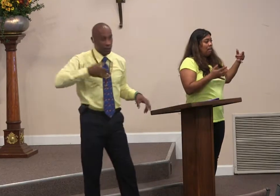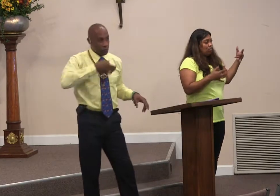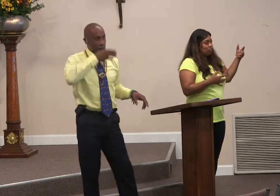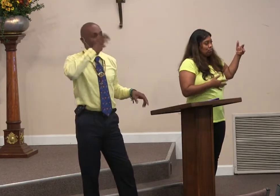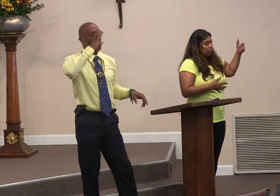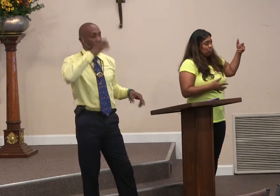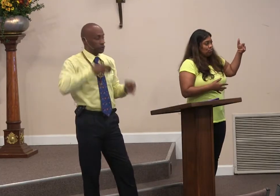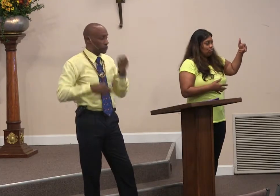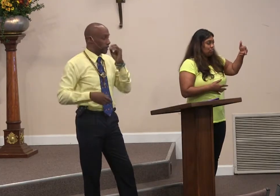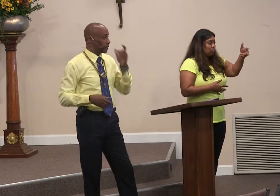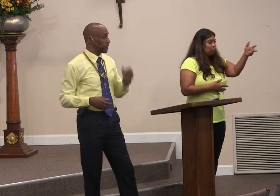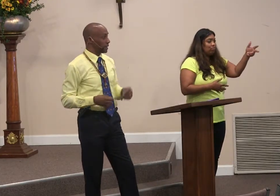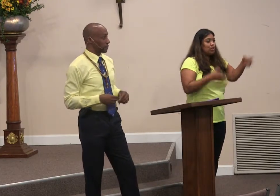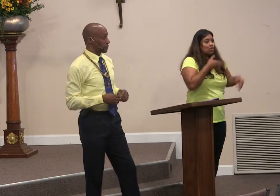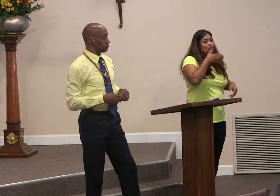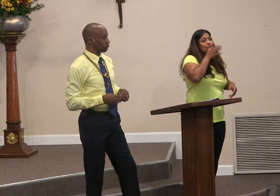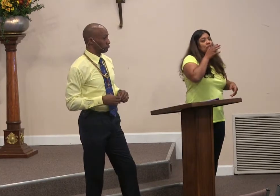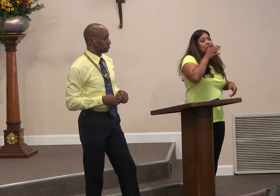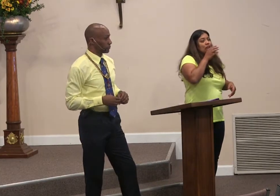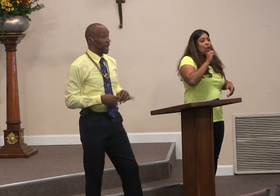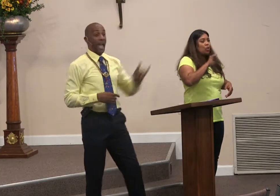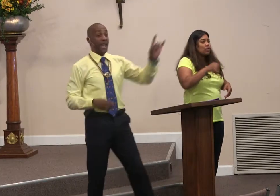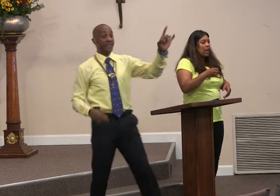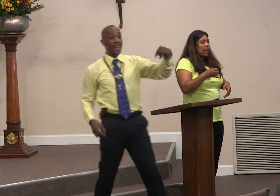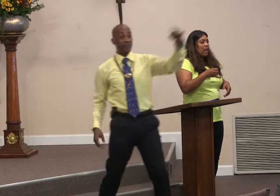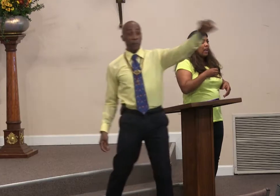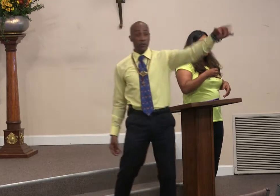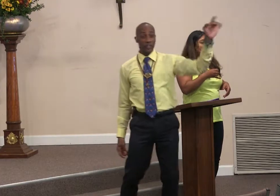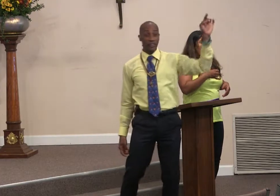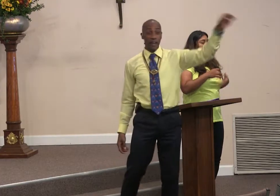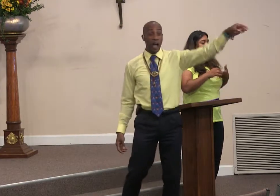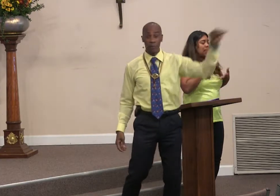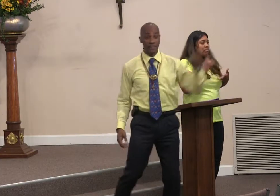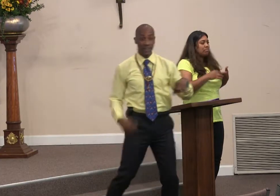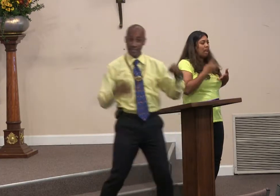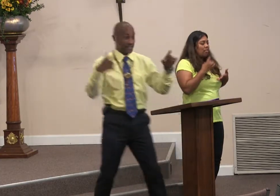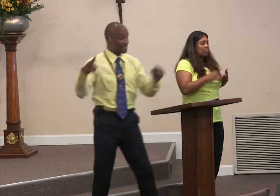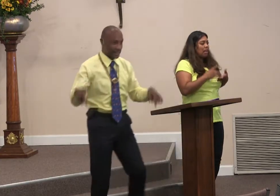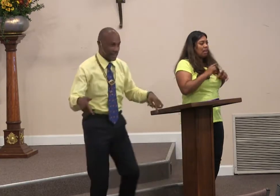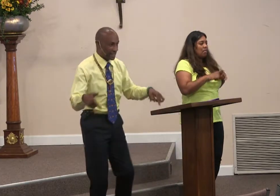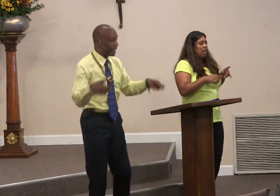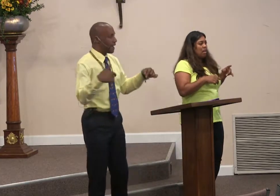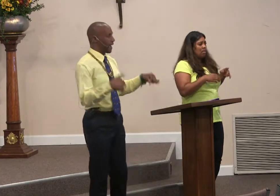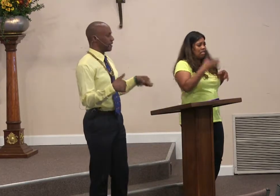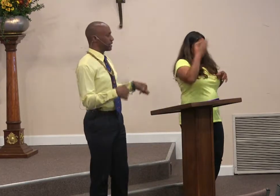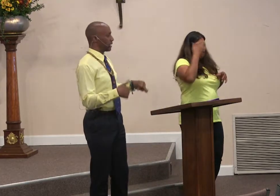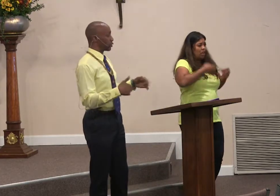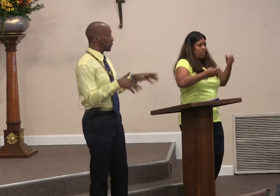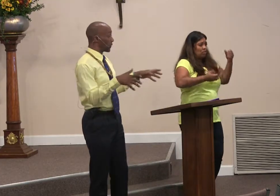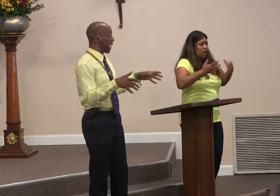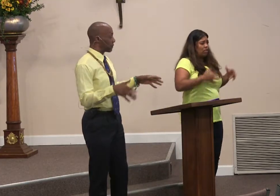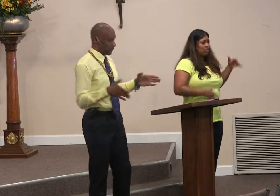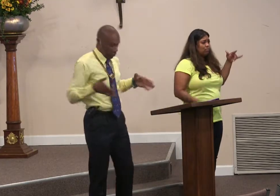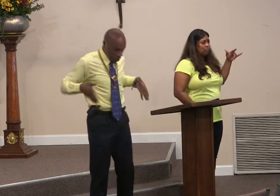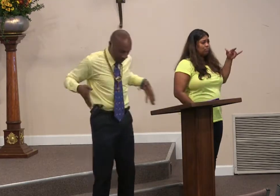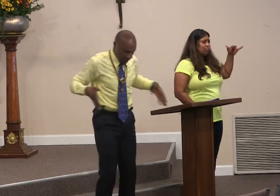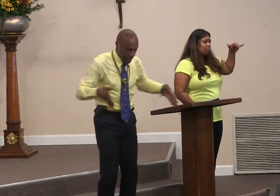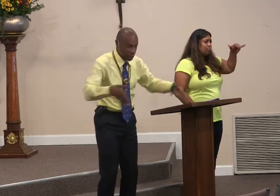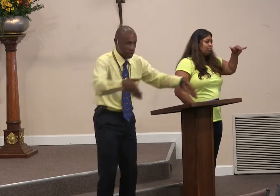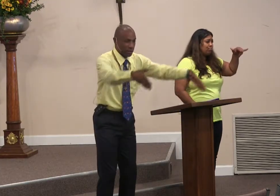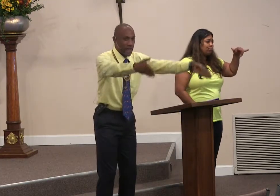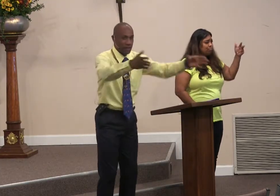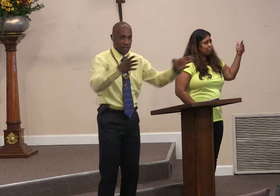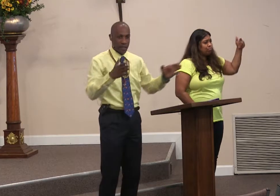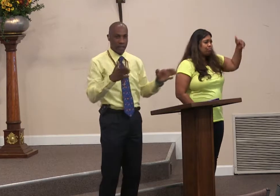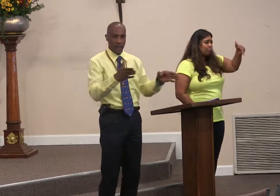back, drinking orange juice and eating peanuts. And yet the person in the cockpit doesn't see anything to fly. Like, there aren't